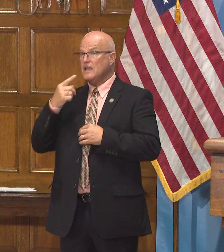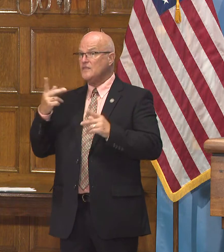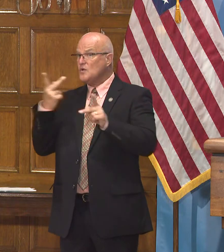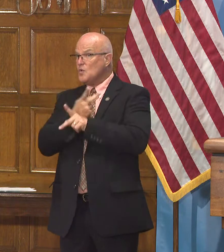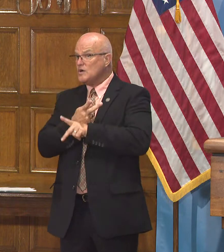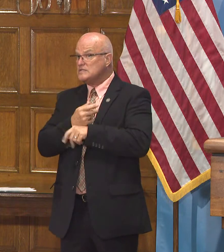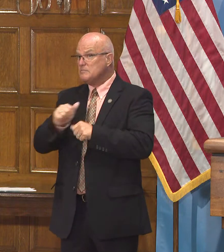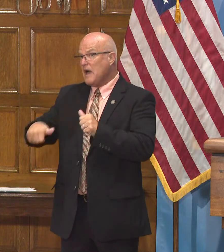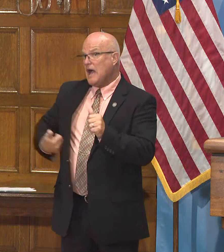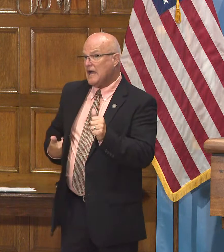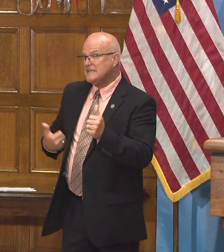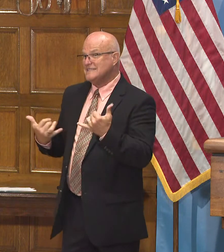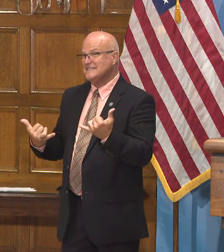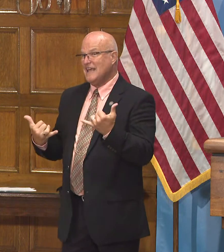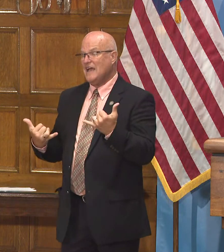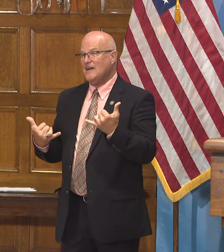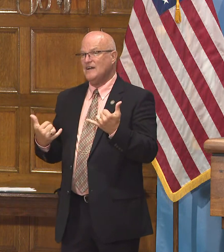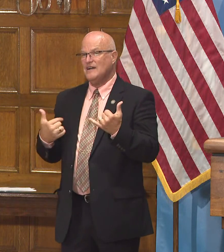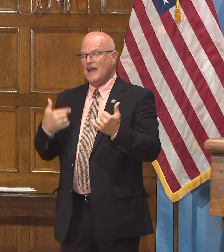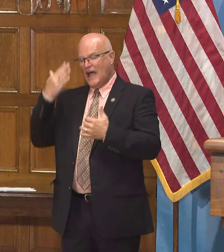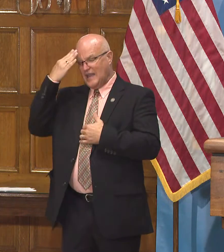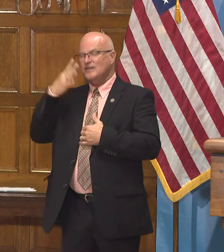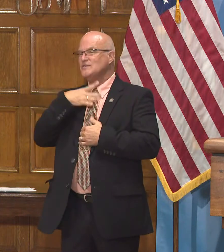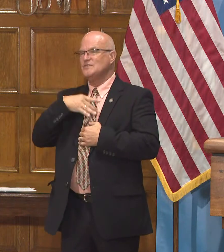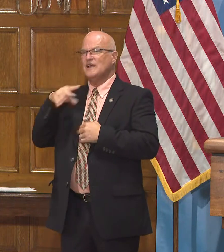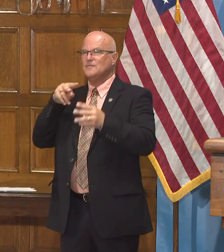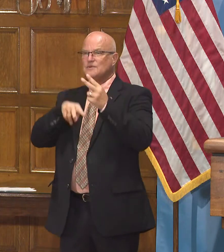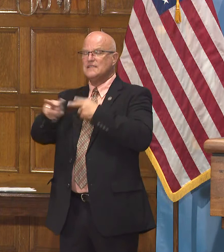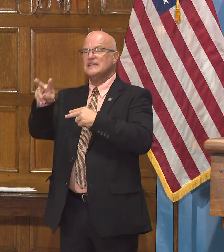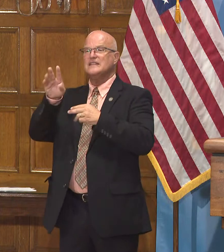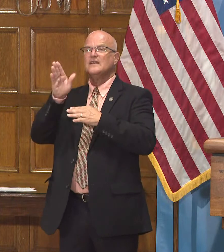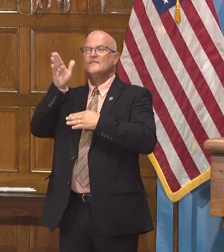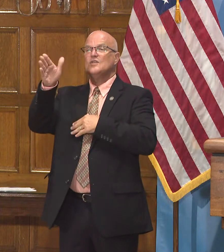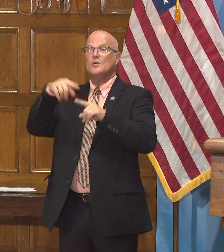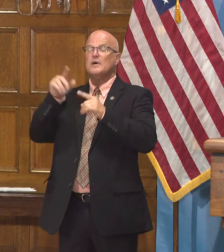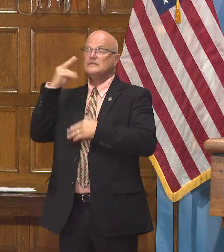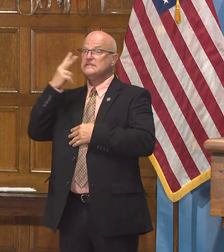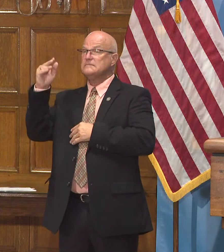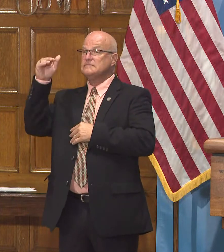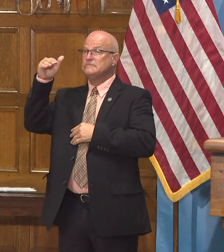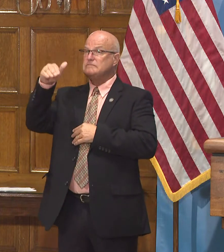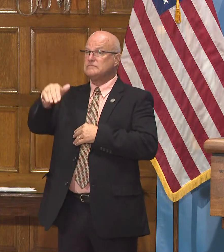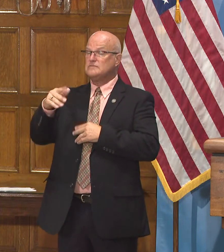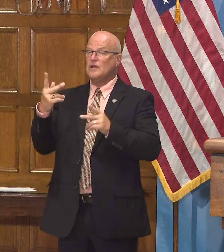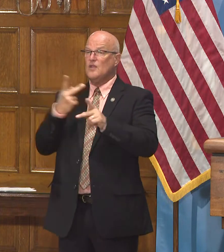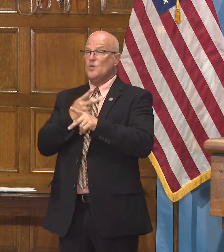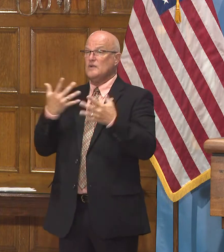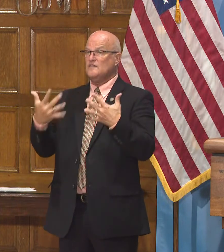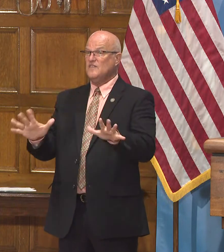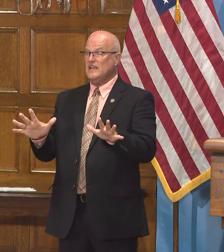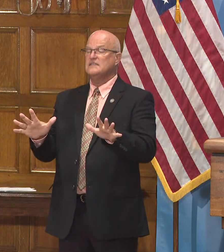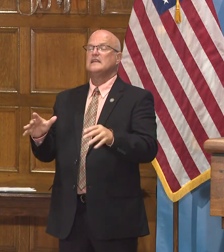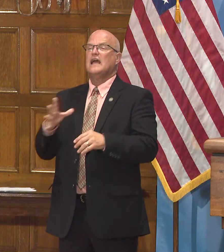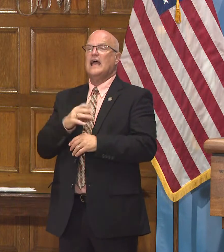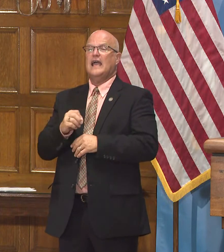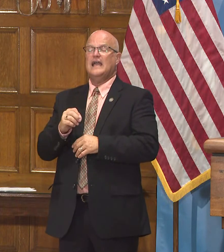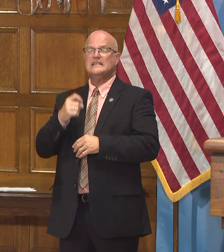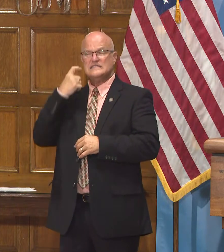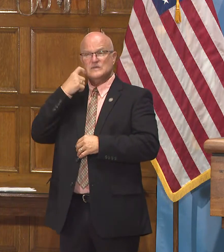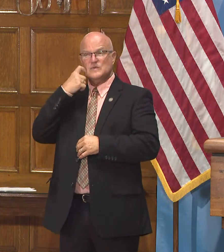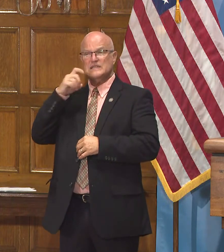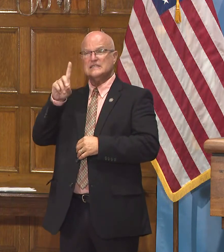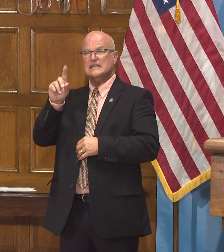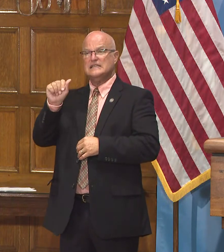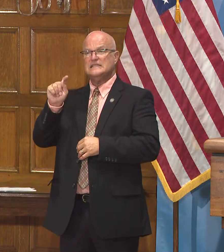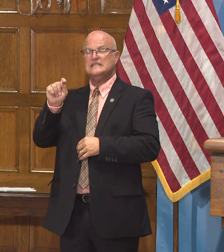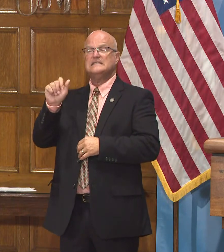us as of right now at this time? I know you don't like to predict the future, but with the downward trend, is the worst behind us? And also, does the recent